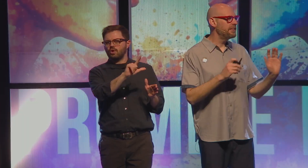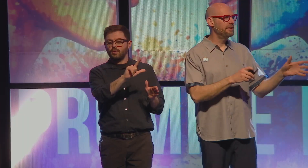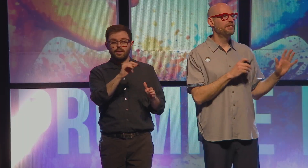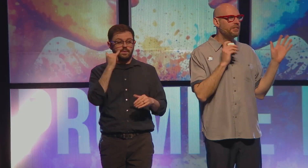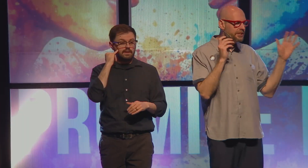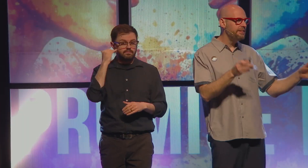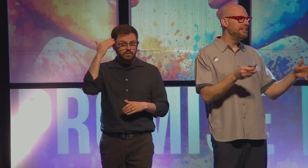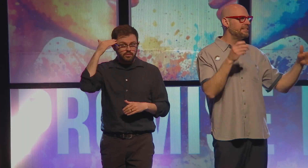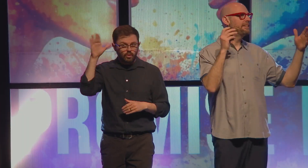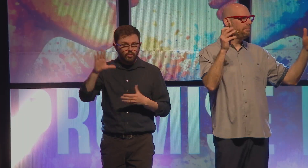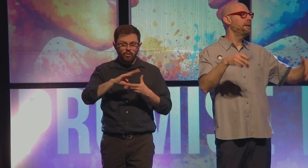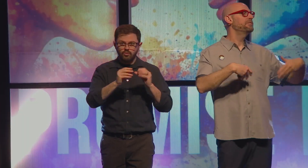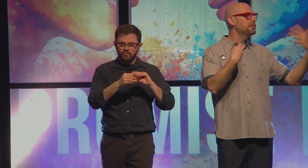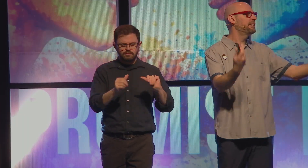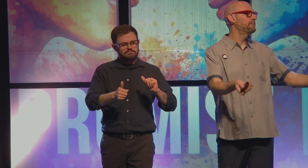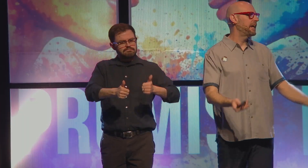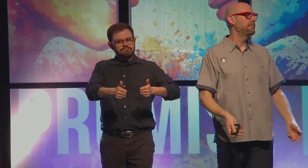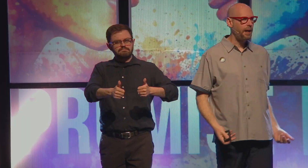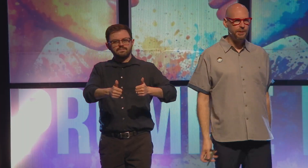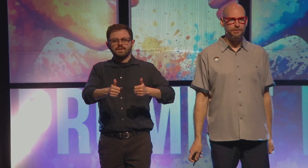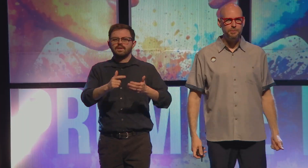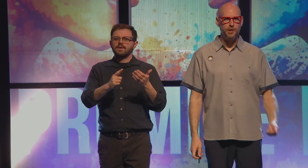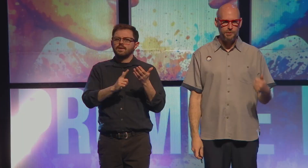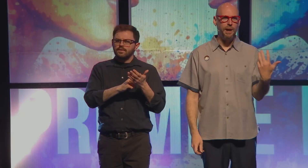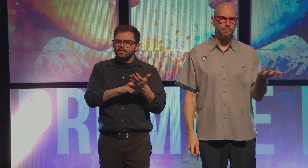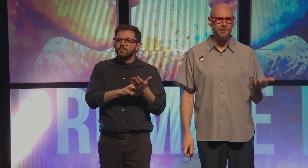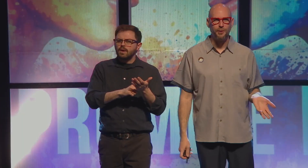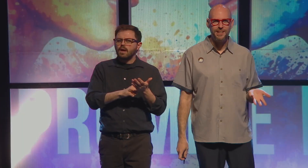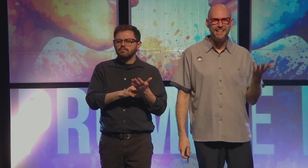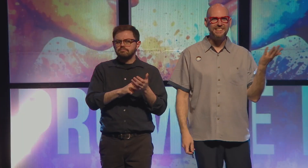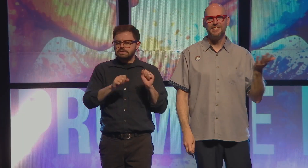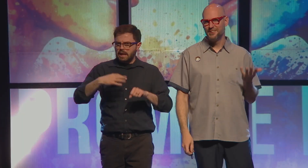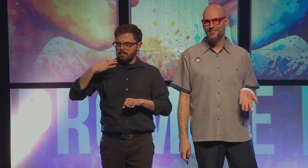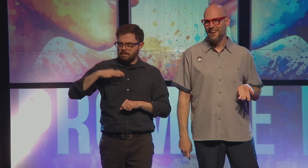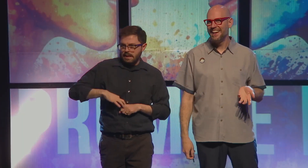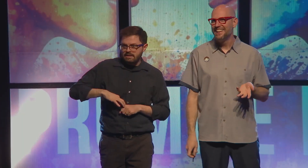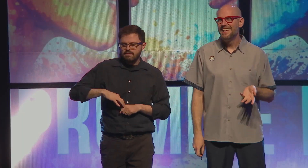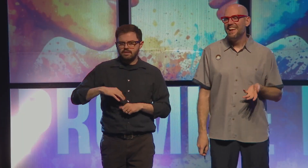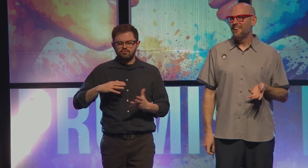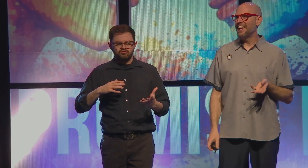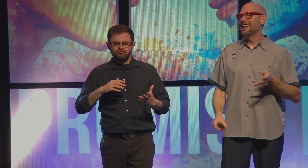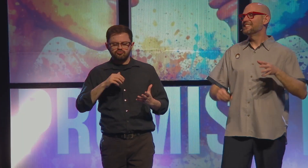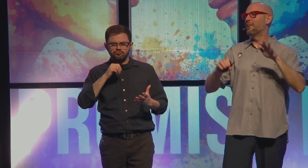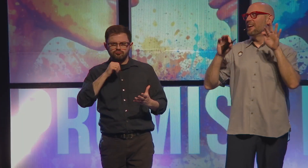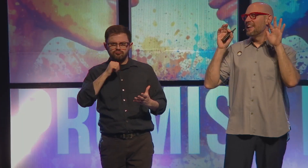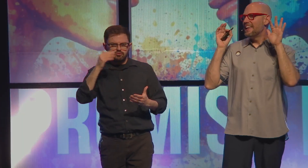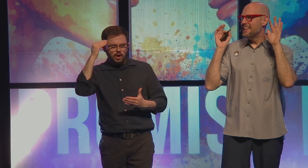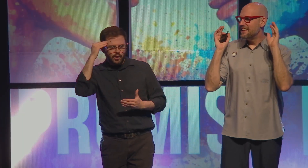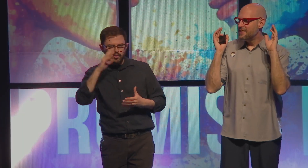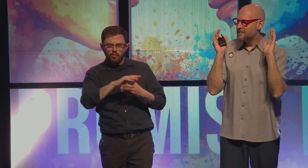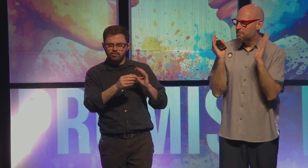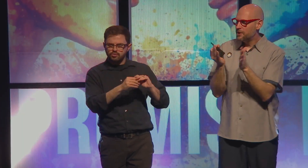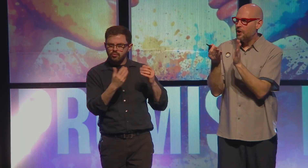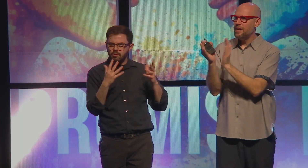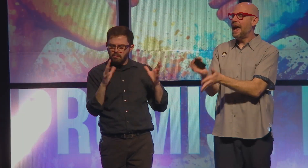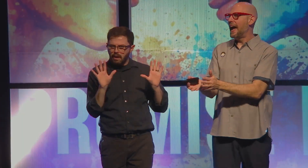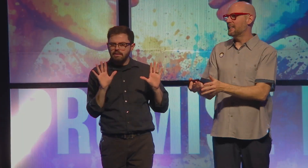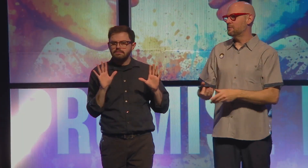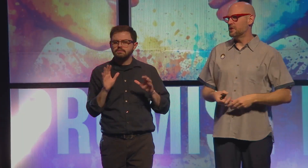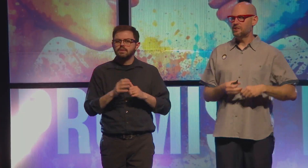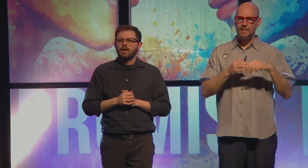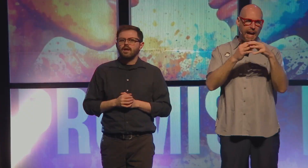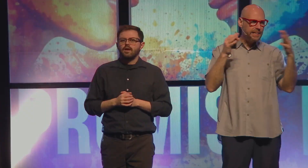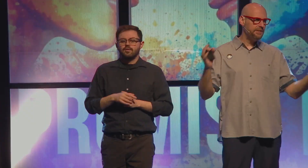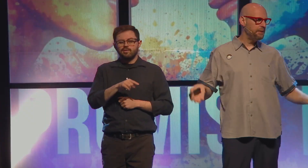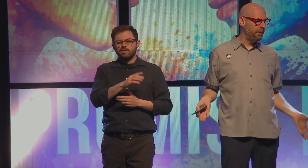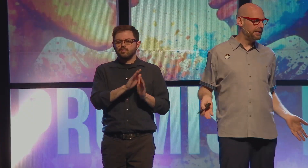They're good. Sometimes good comes out of not being familiar with Bible stories as an adult, right? Okay, so in this book called Acts,